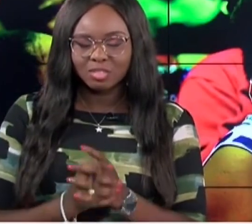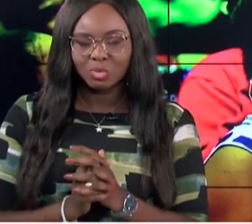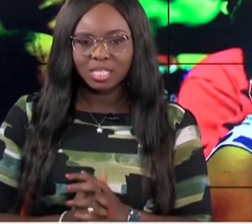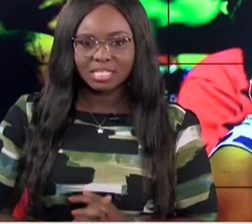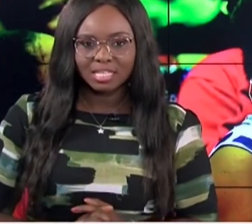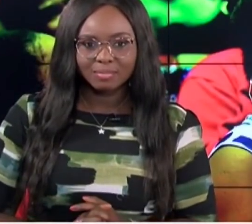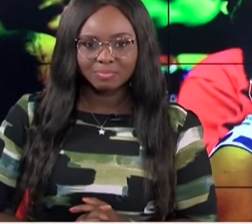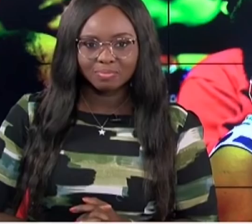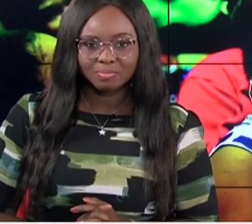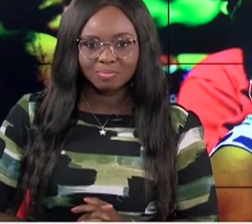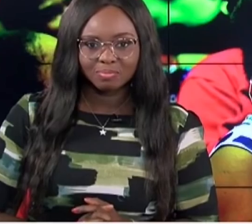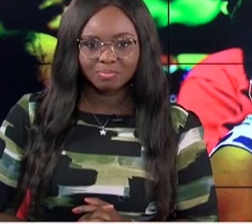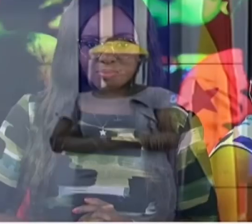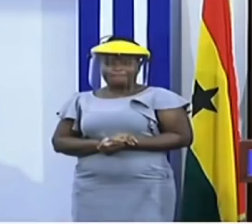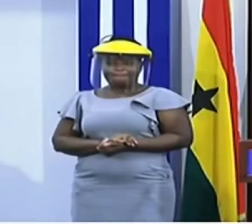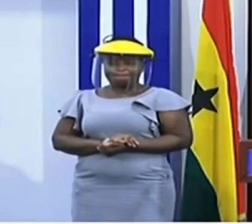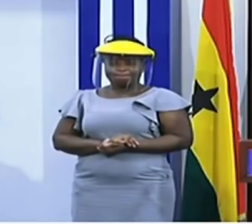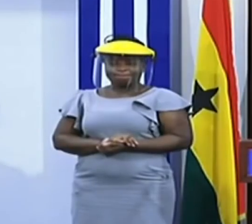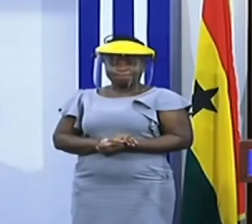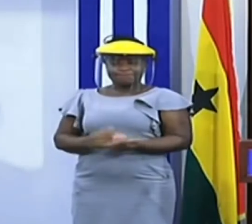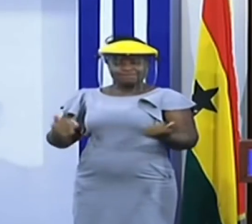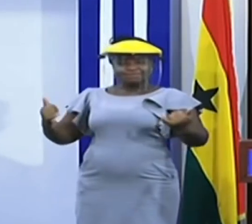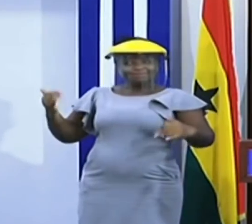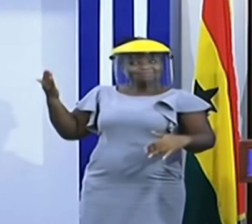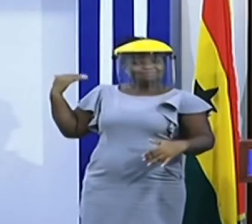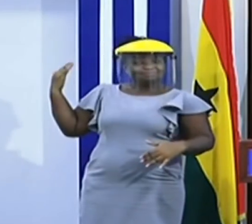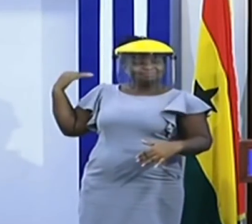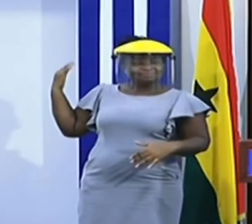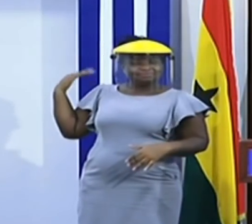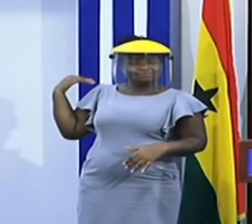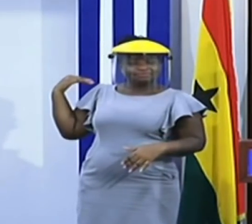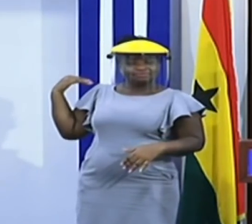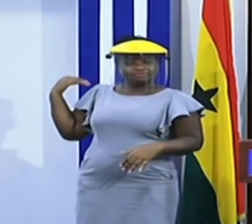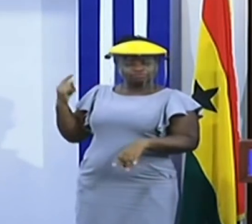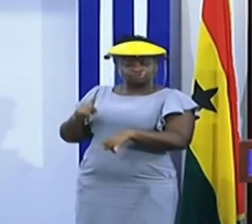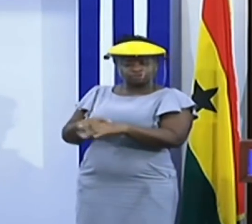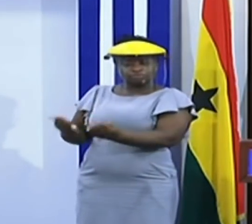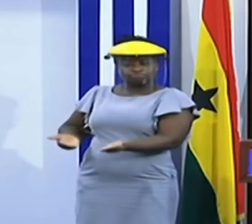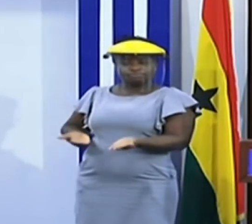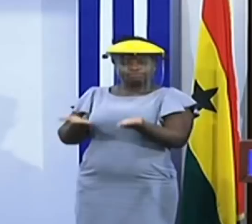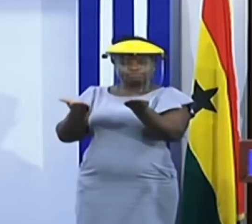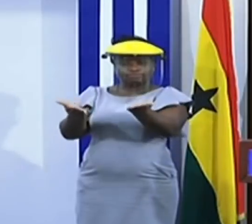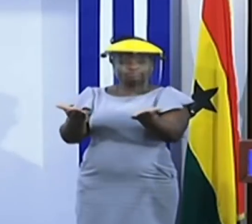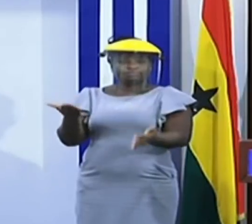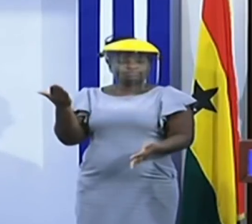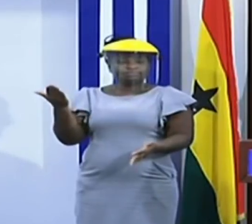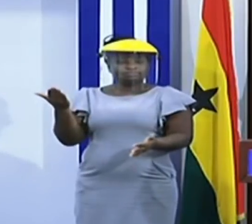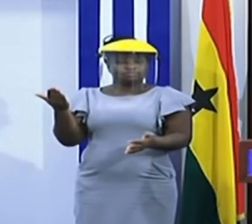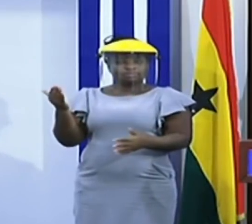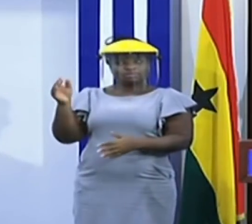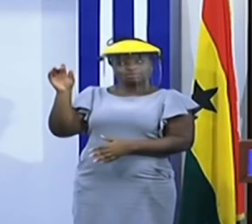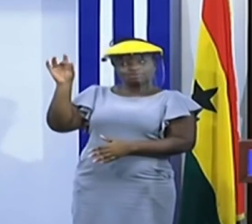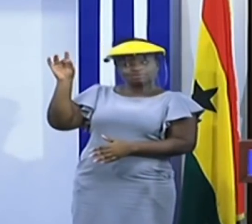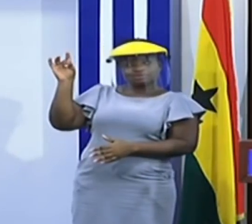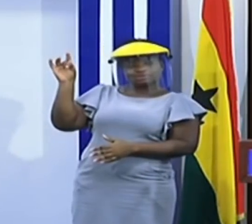Service. Here's what he said. As at the last time we presented here, between the 18th and